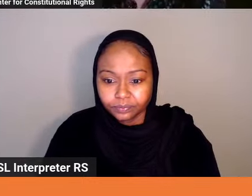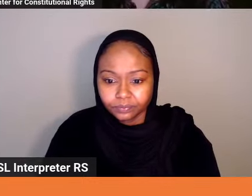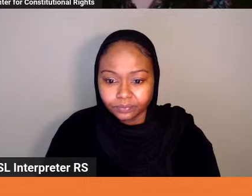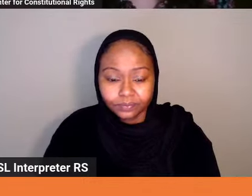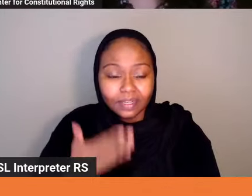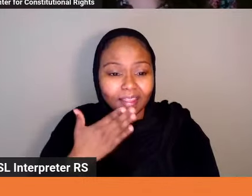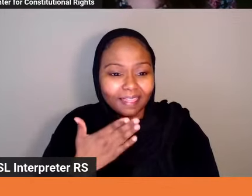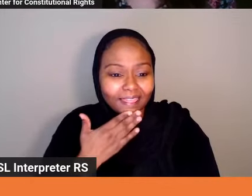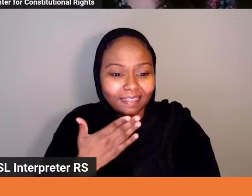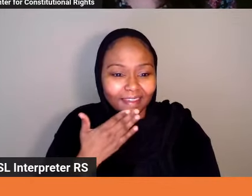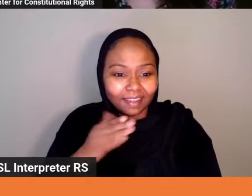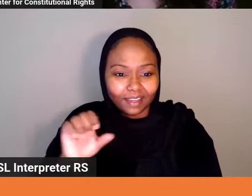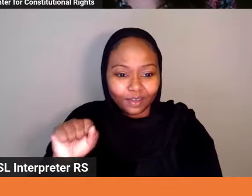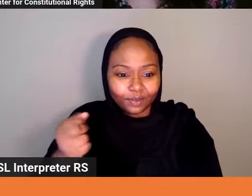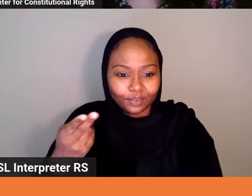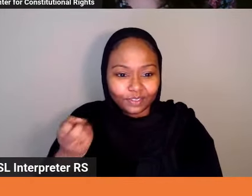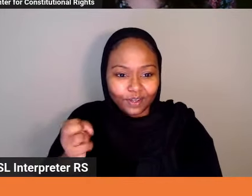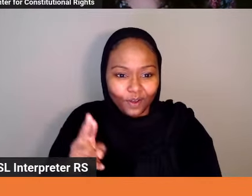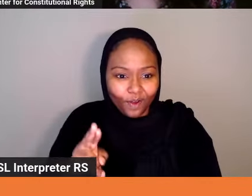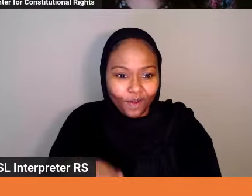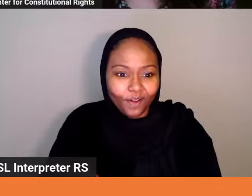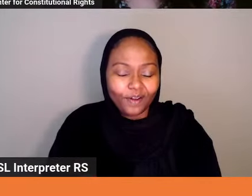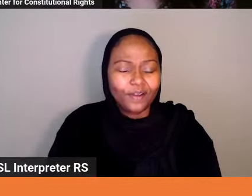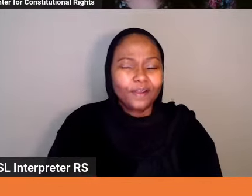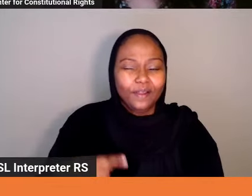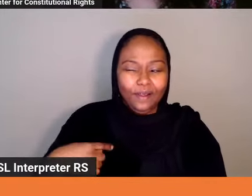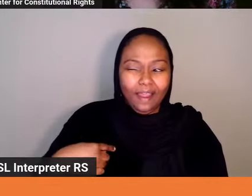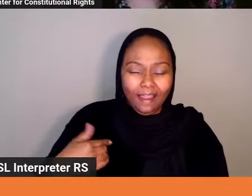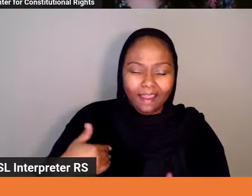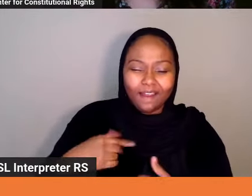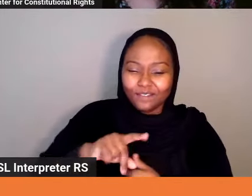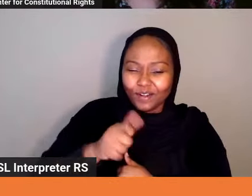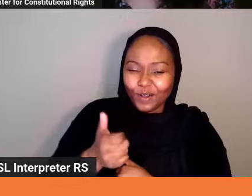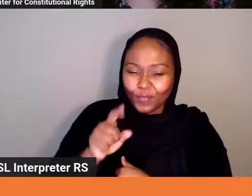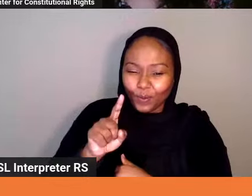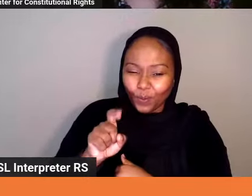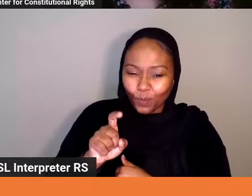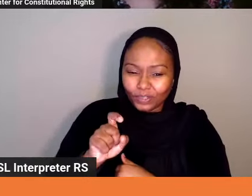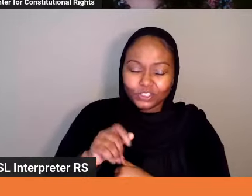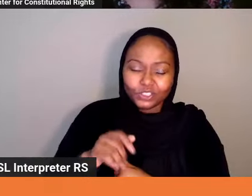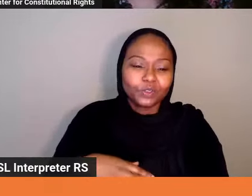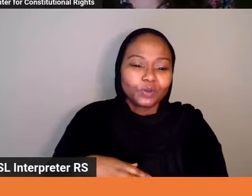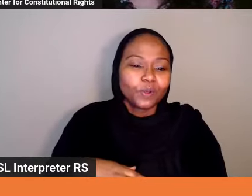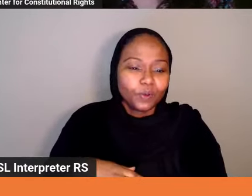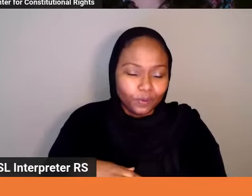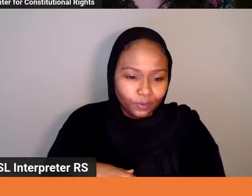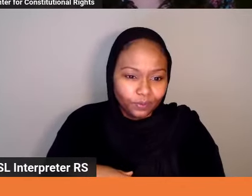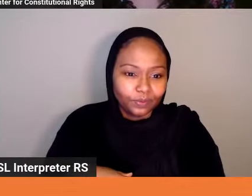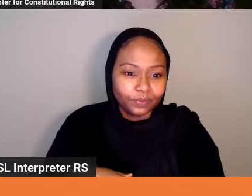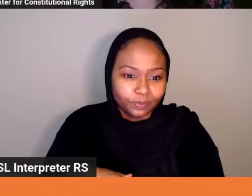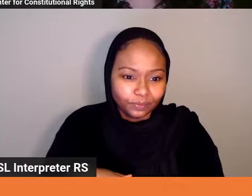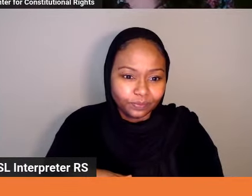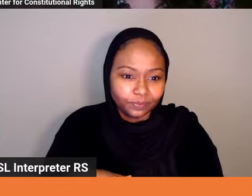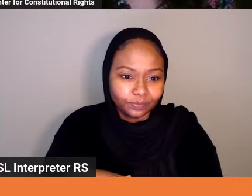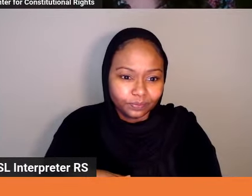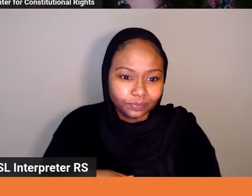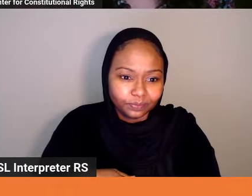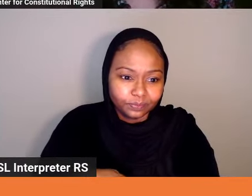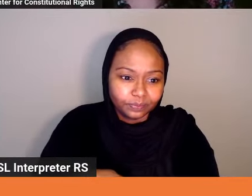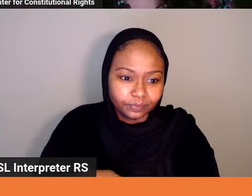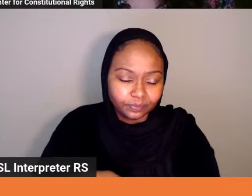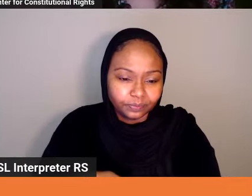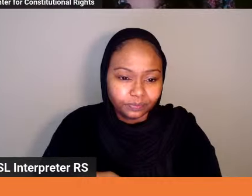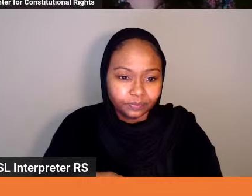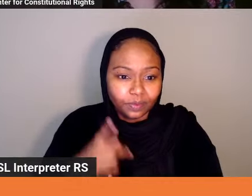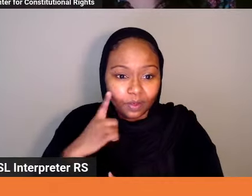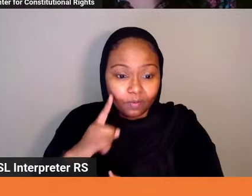Thanks for that, Zahar. And that actually tees up a question that that we had just based on, you know, the focus a little bit on the role